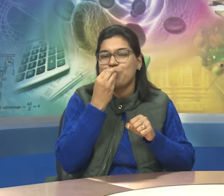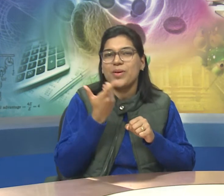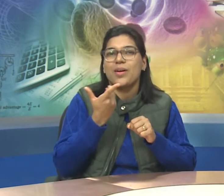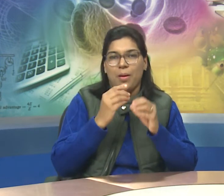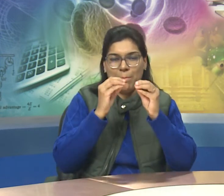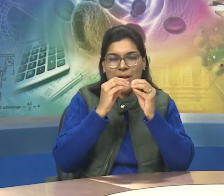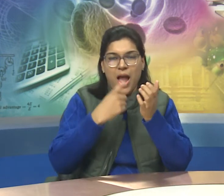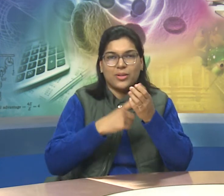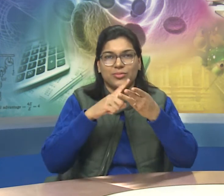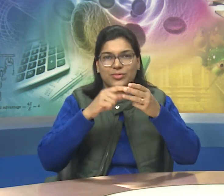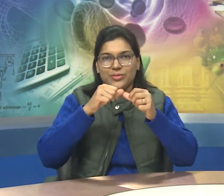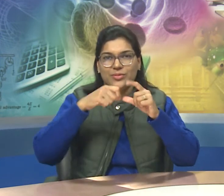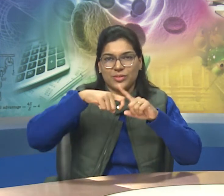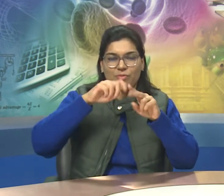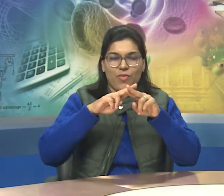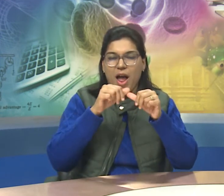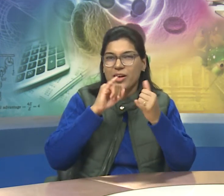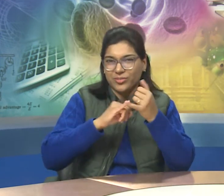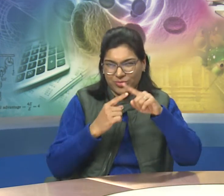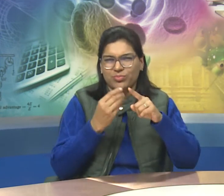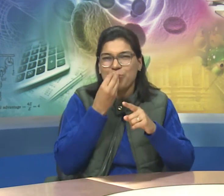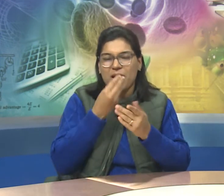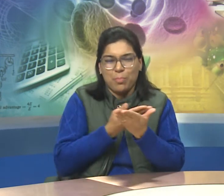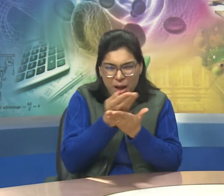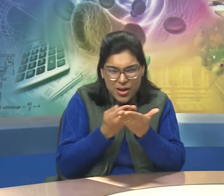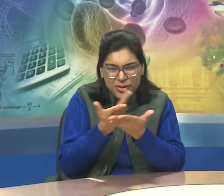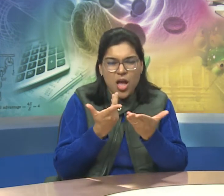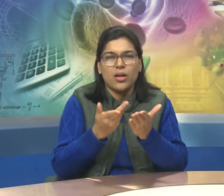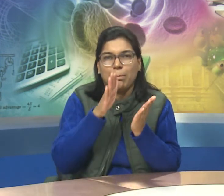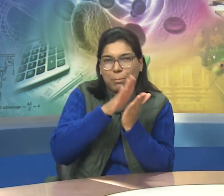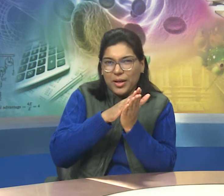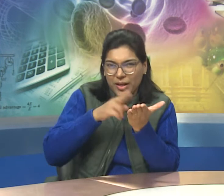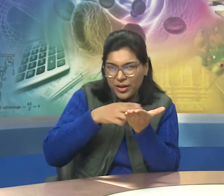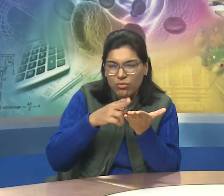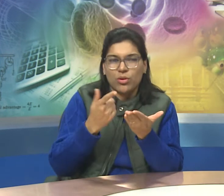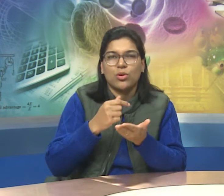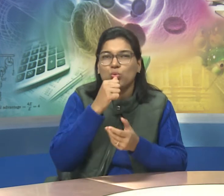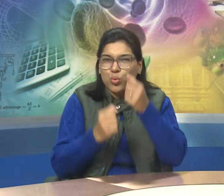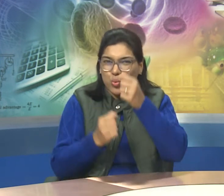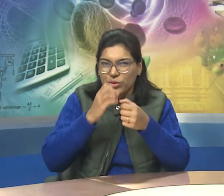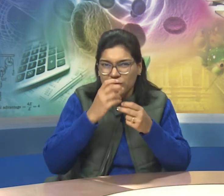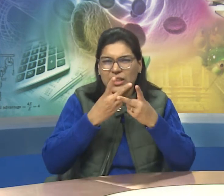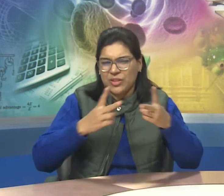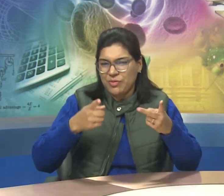List all activities to be performed at a certain